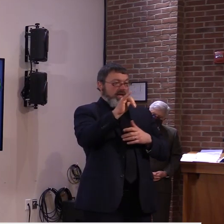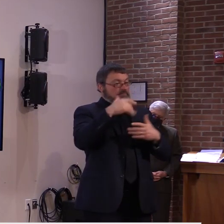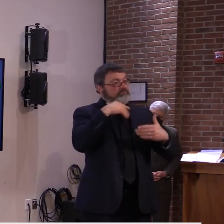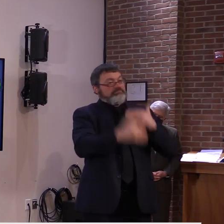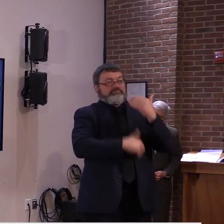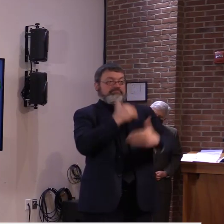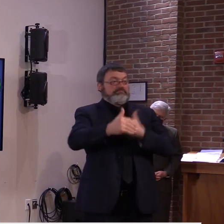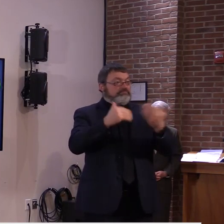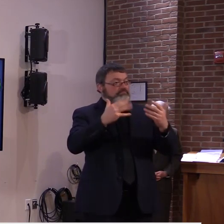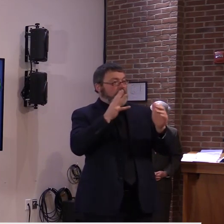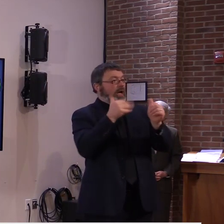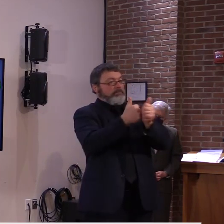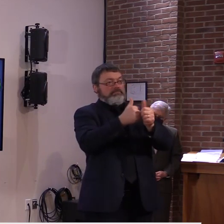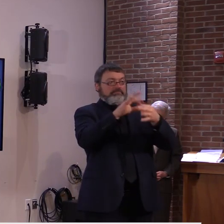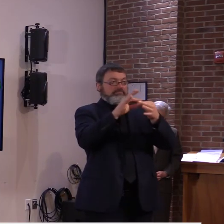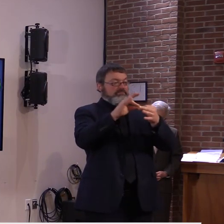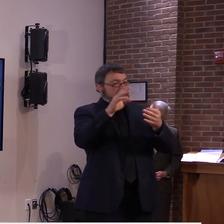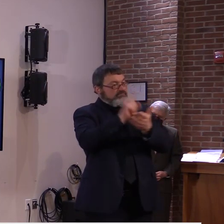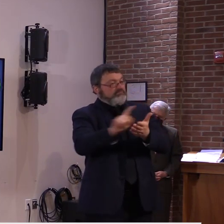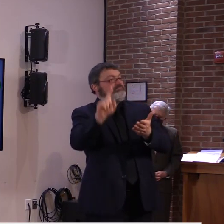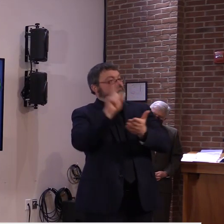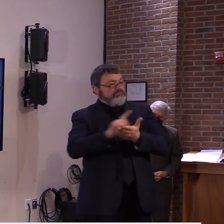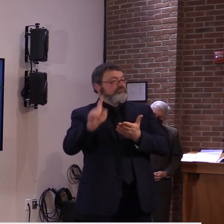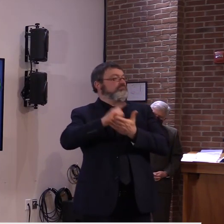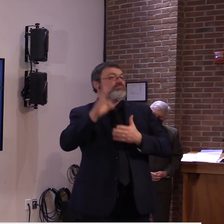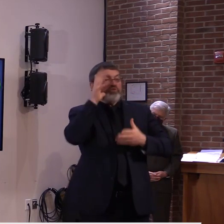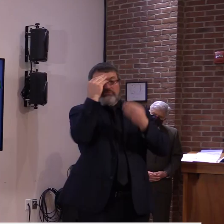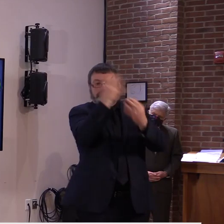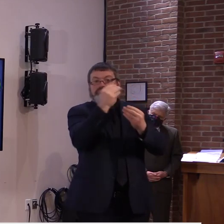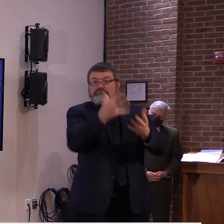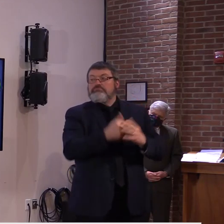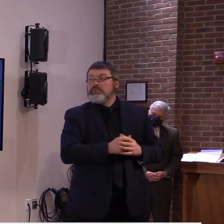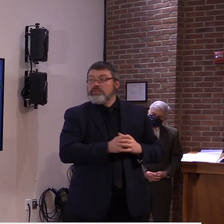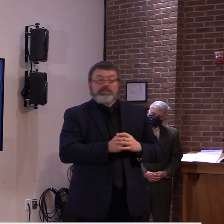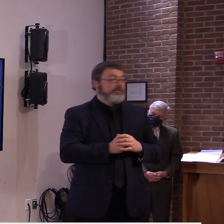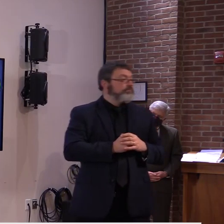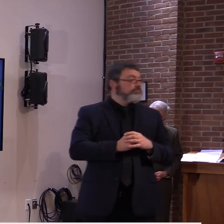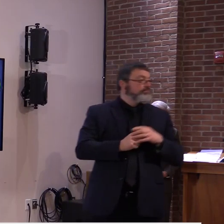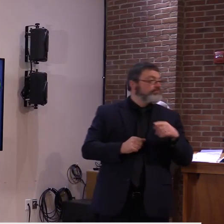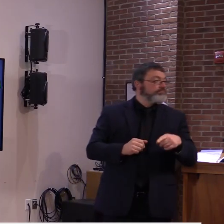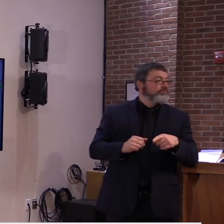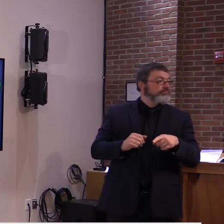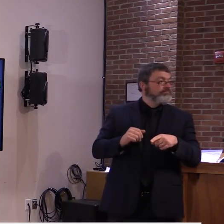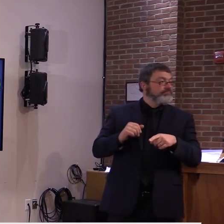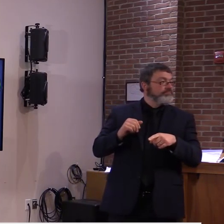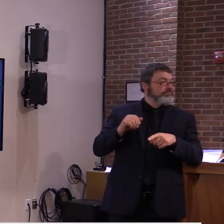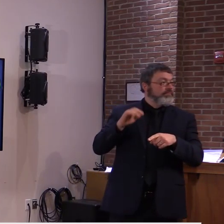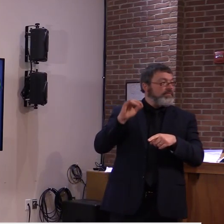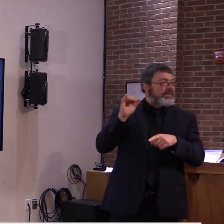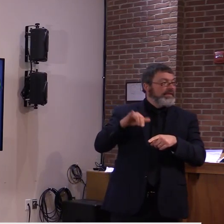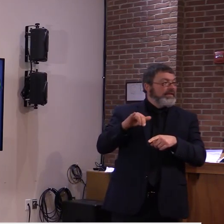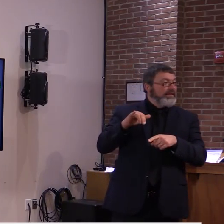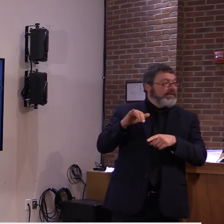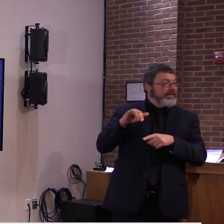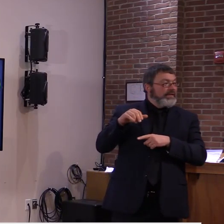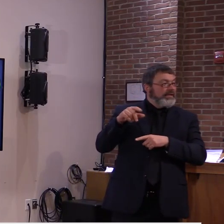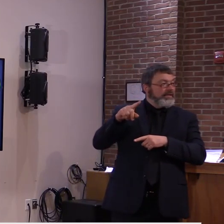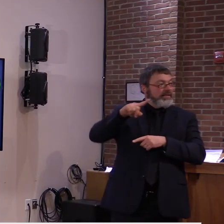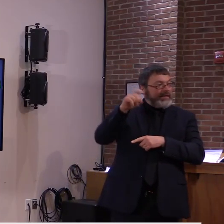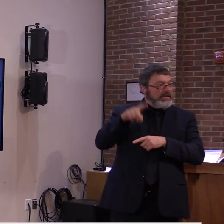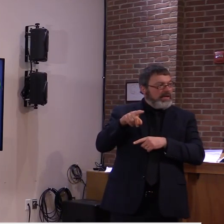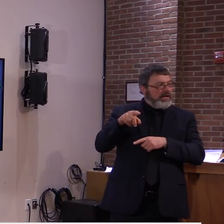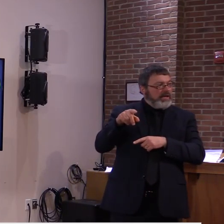So we're looking at this, and we'll continue to evaluate the data and make a decision hopefully next week